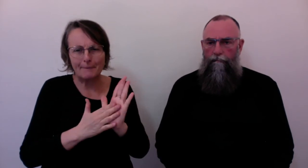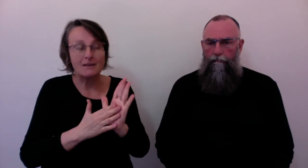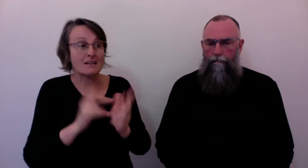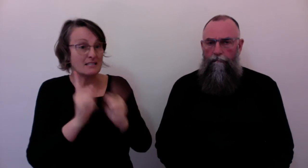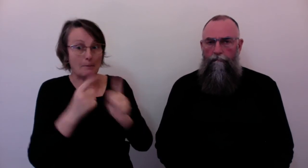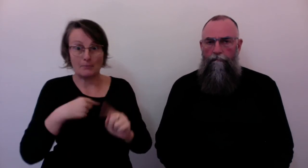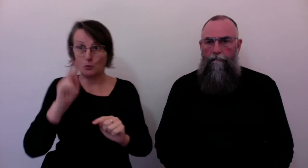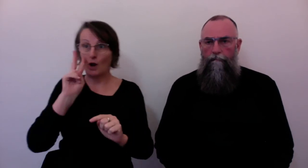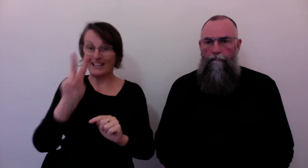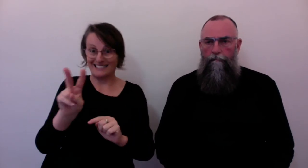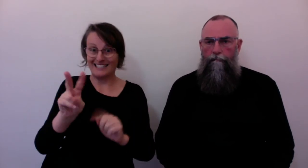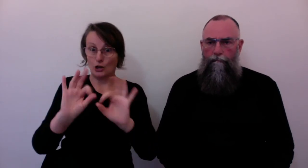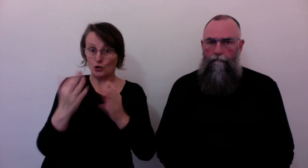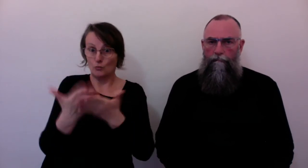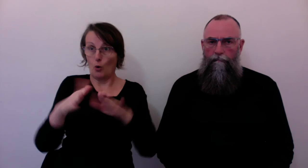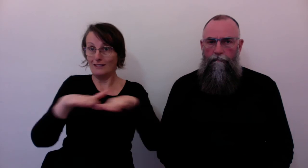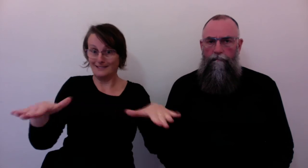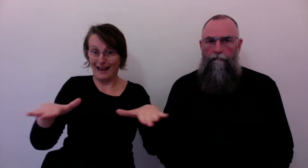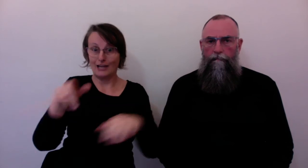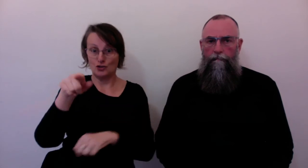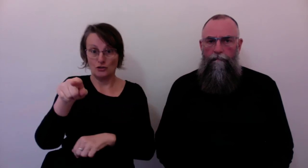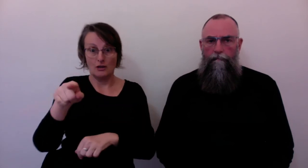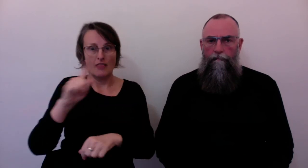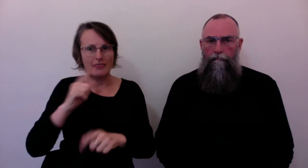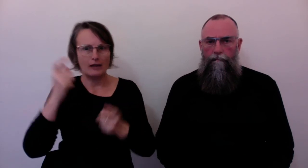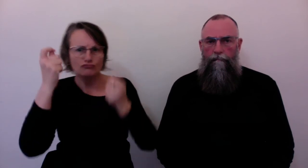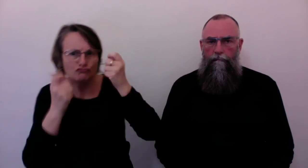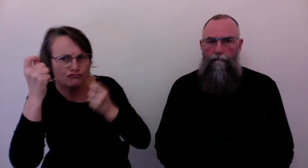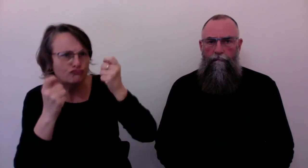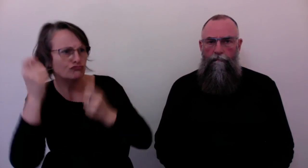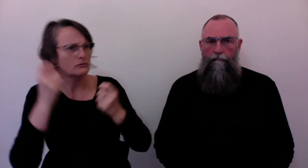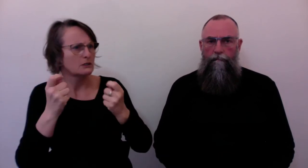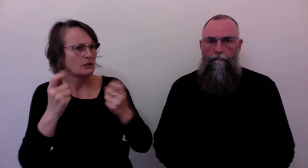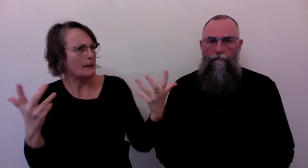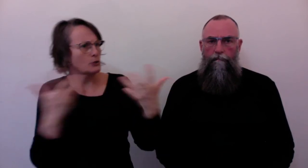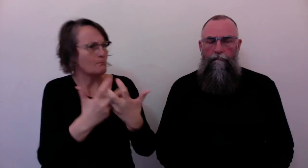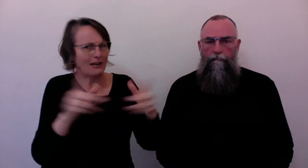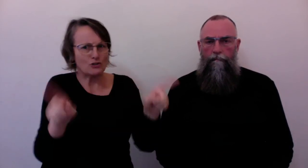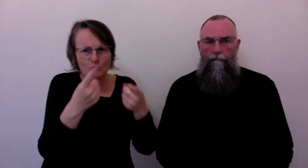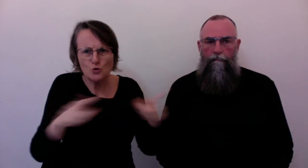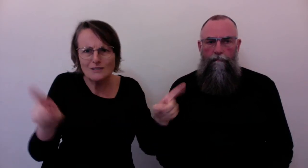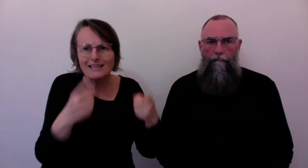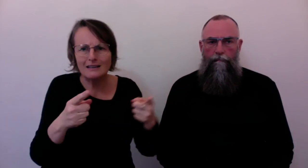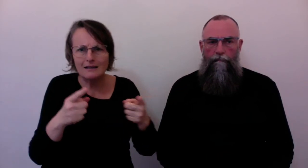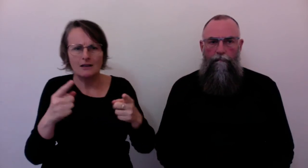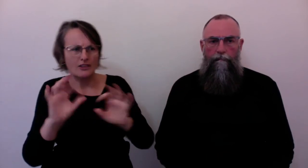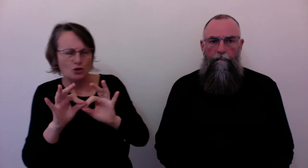somebody, an interpreter on stage, they've kind of been making the faces of the aggressive music they're making, getting into it. And it seems to